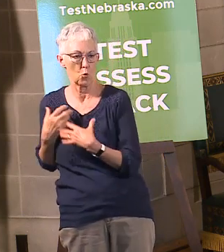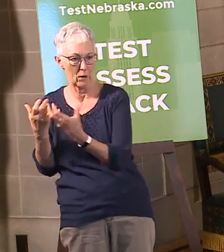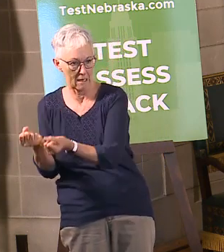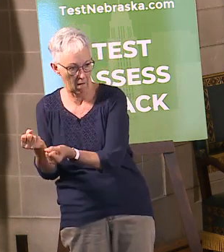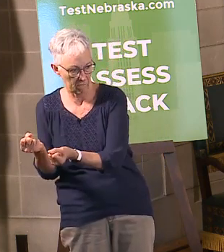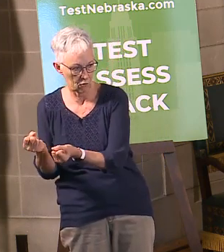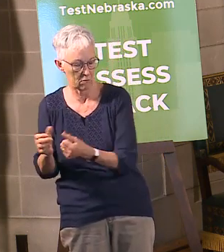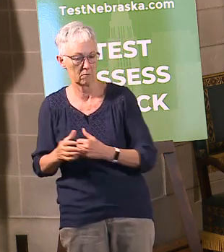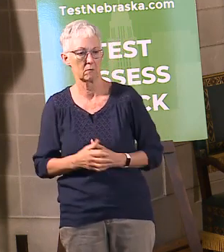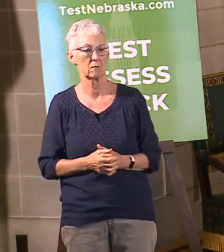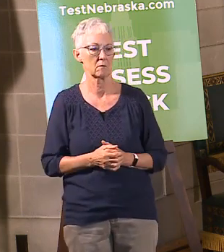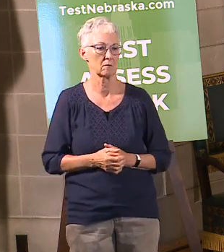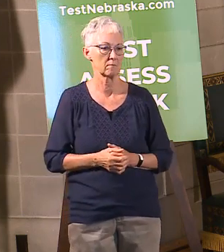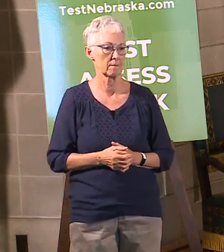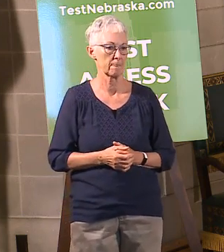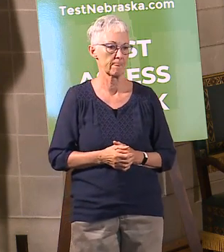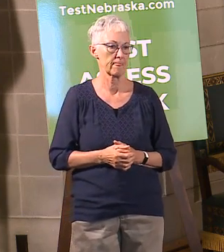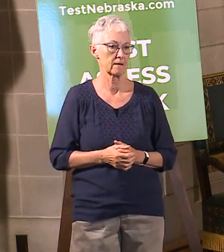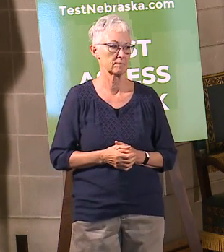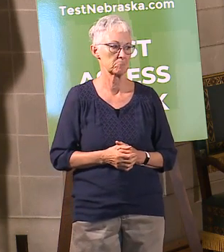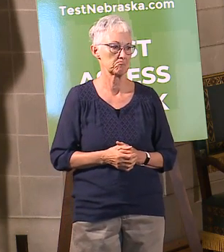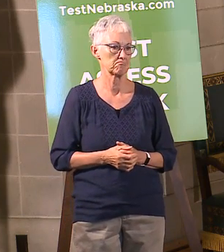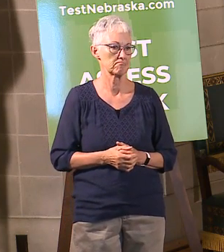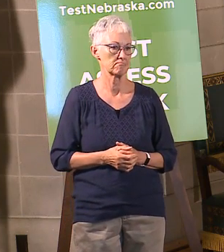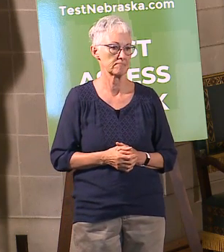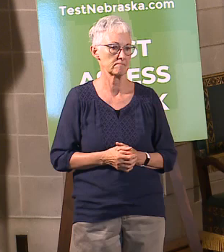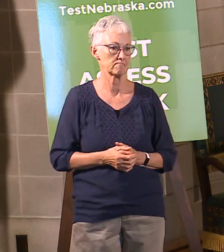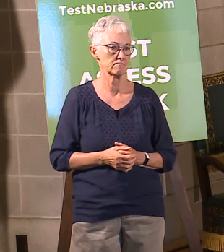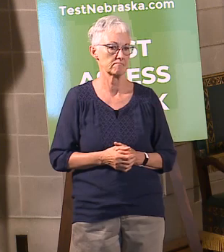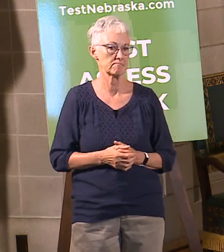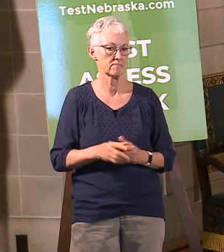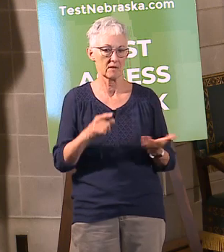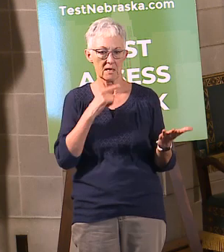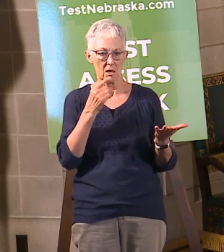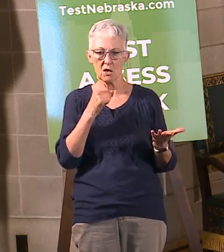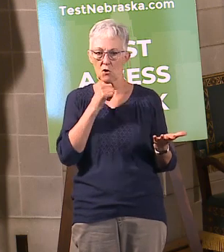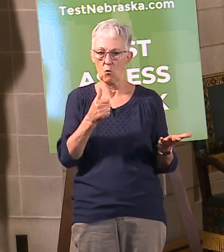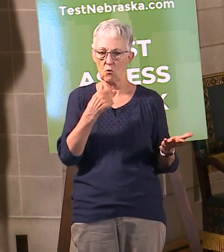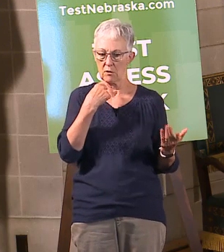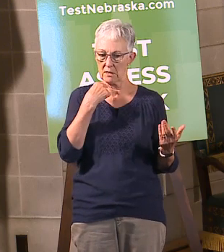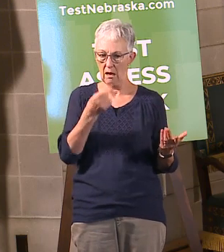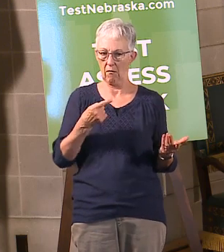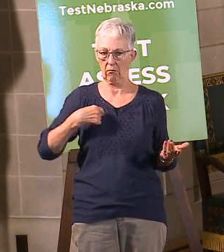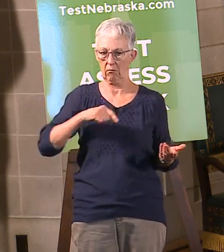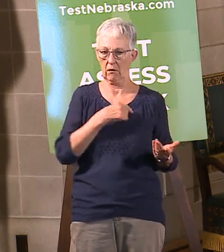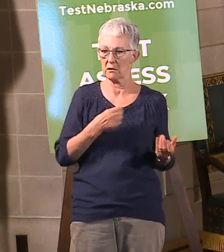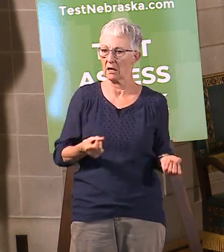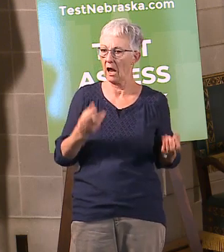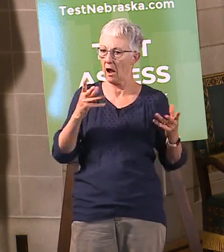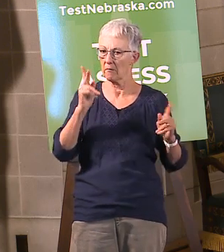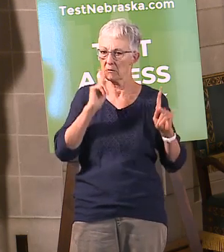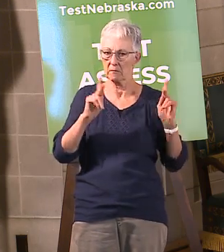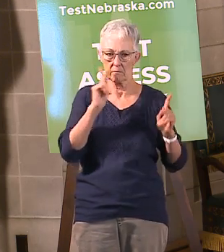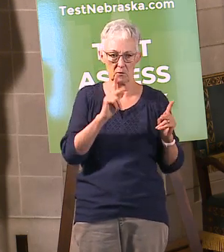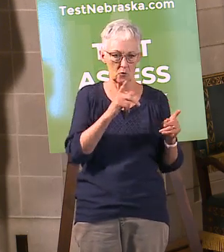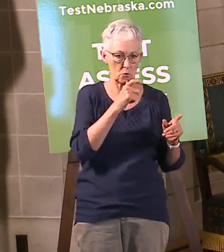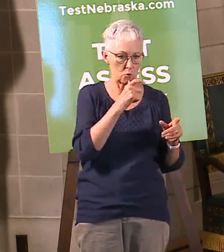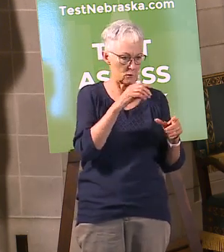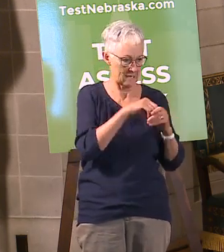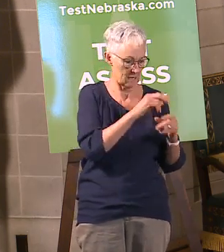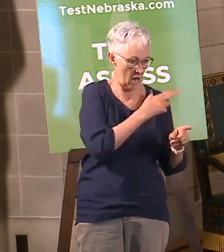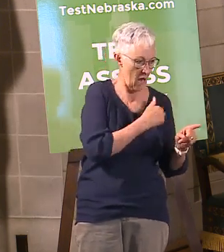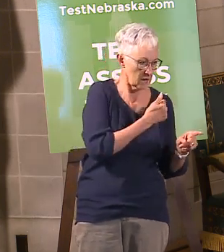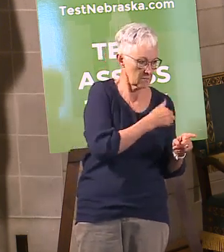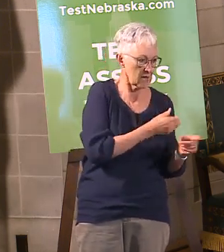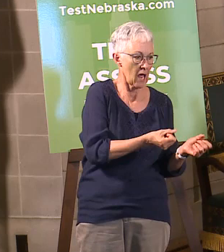hospitalizations, if any. Why is this information being withheld from the public? Other states around the nation are reporting recoveries and hospitalizations. Why not